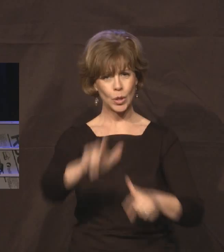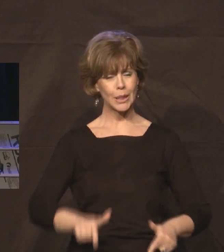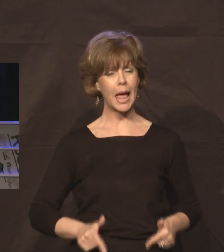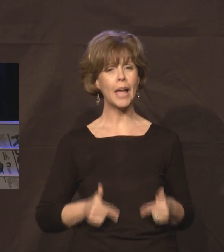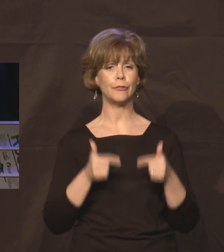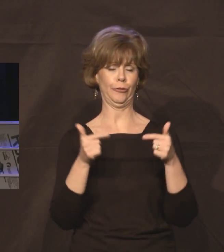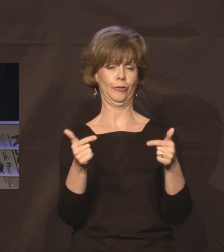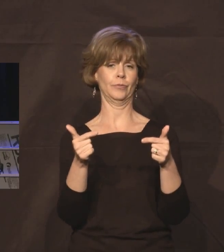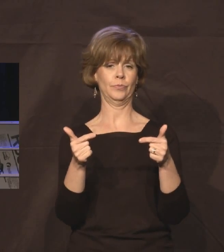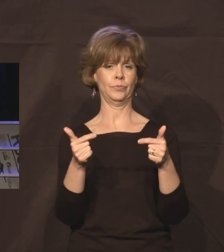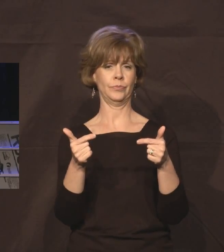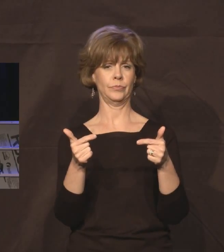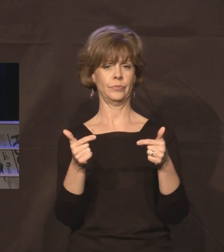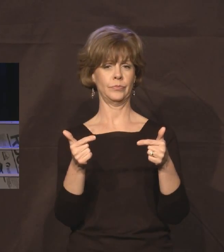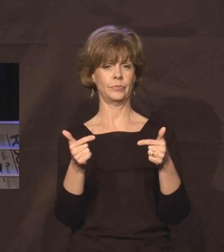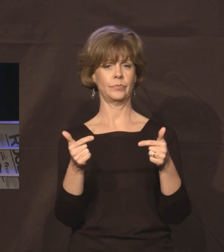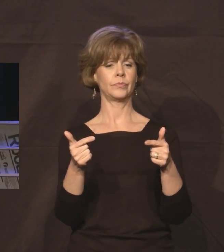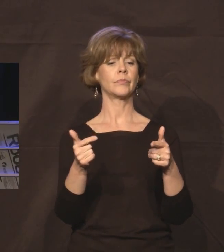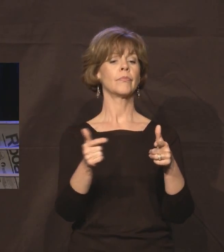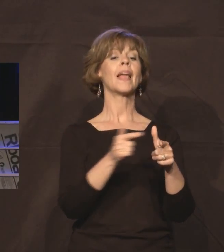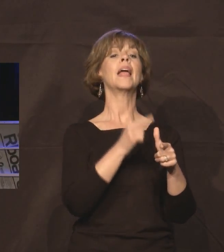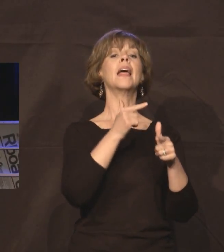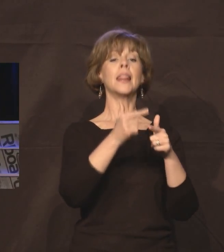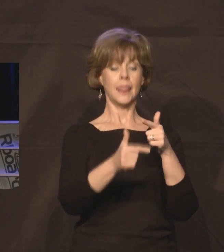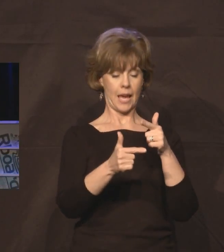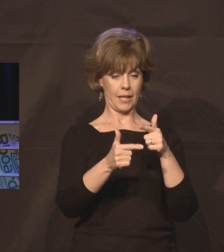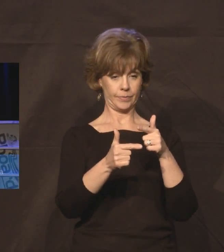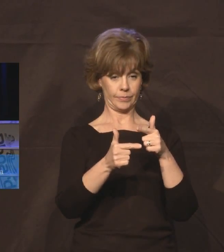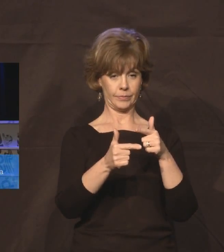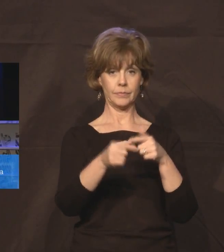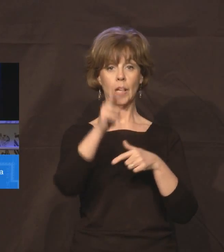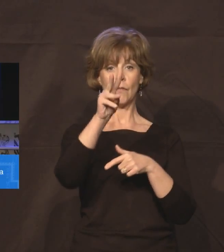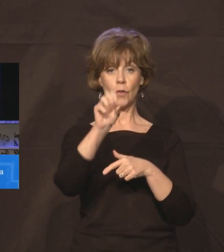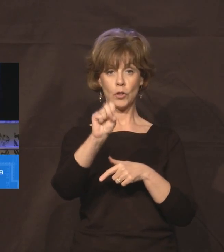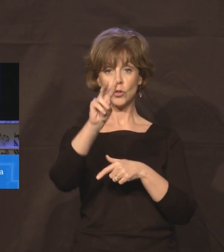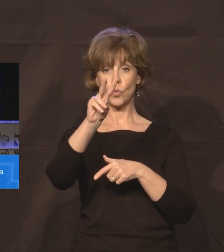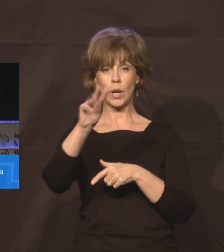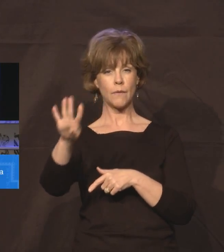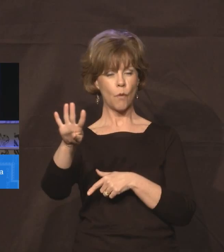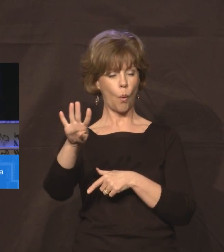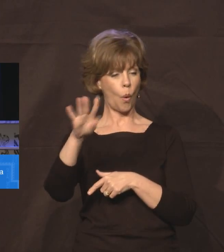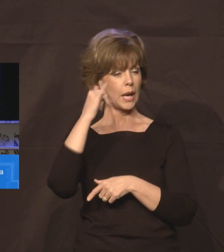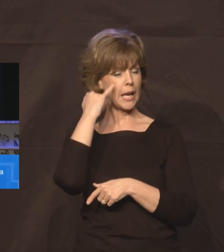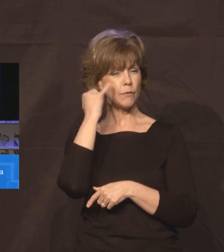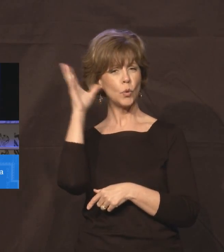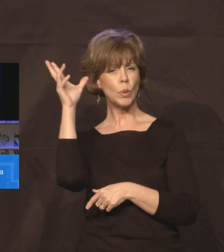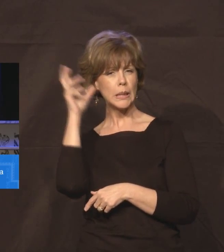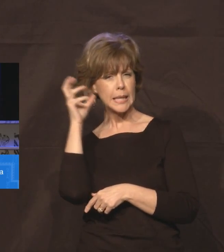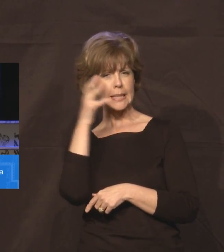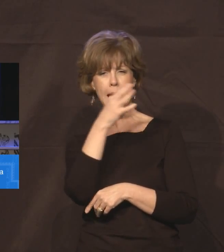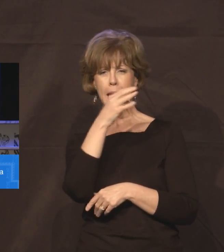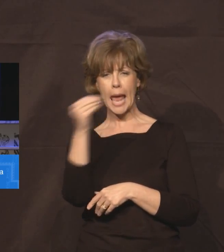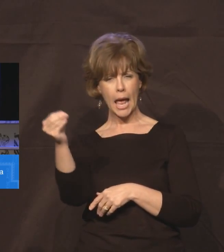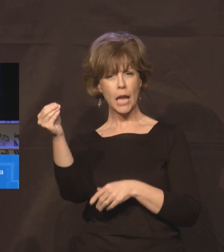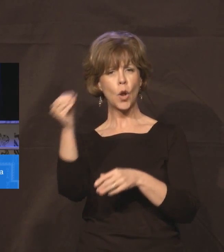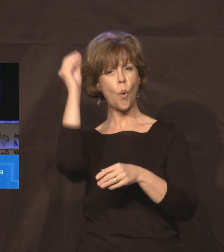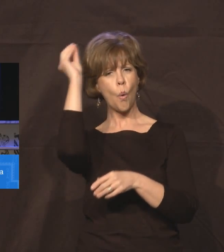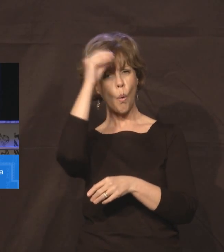You know, and then we move on, and you look in verse 24. Anyone who listens to my teaching and follows it is